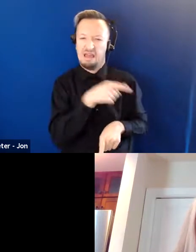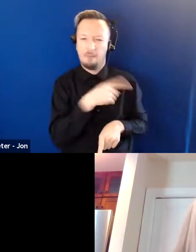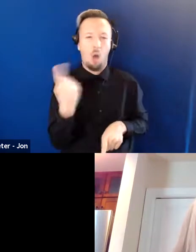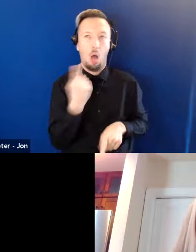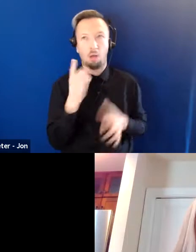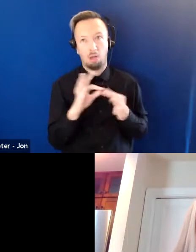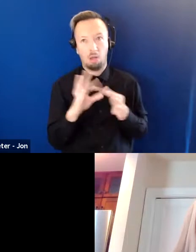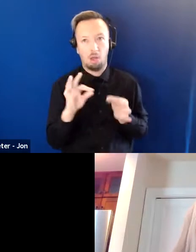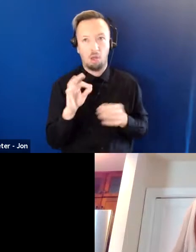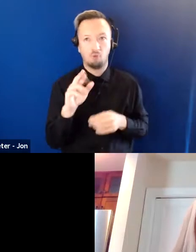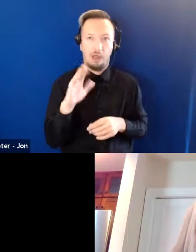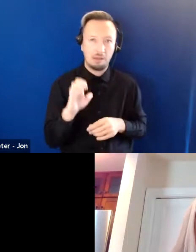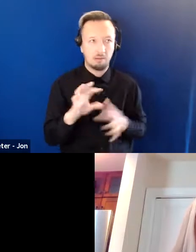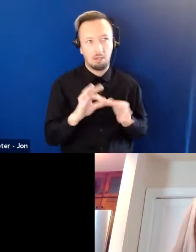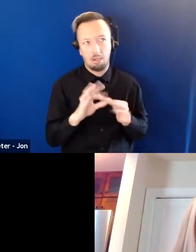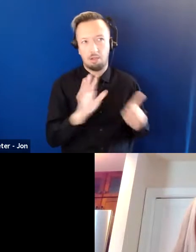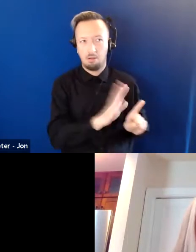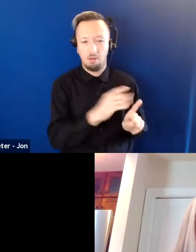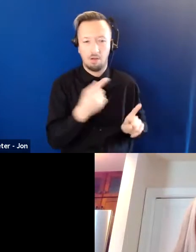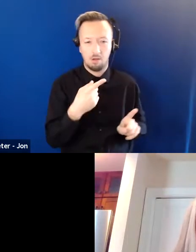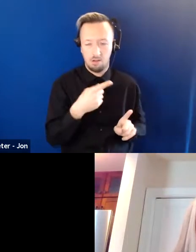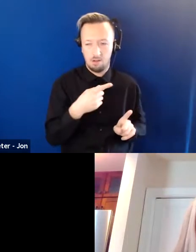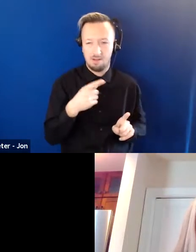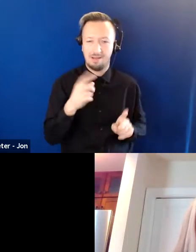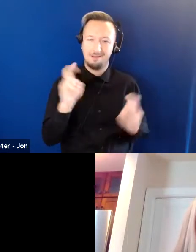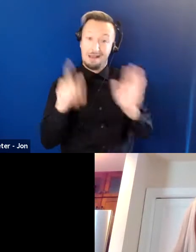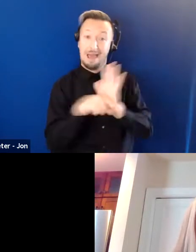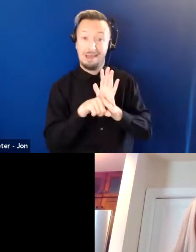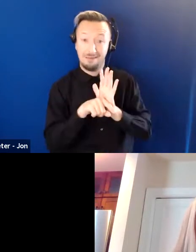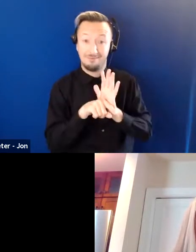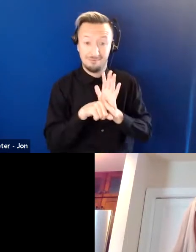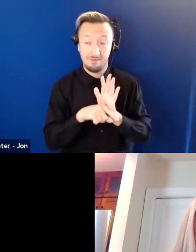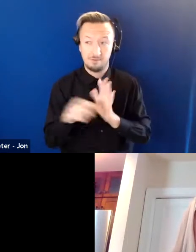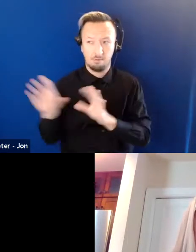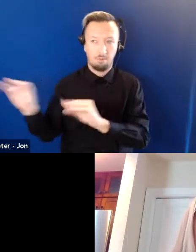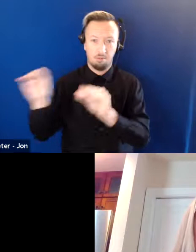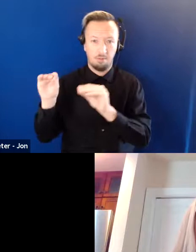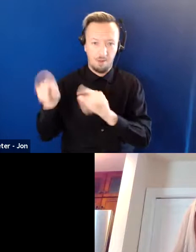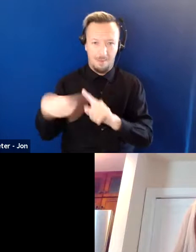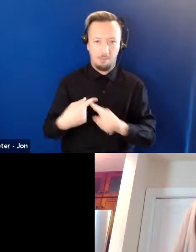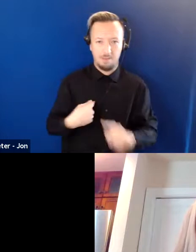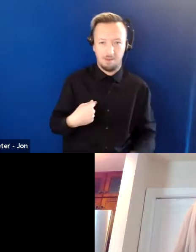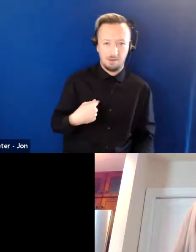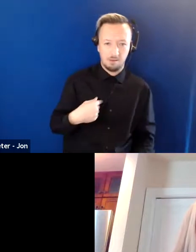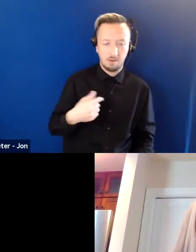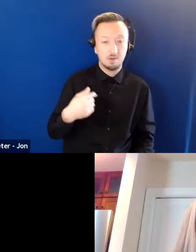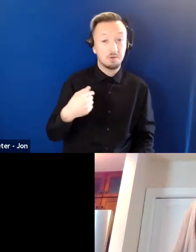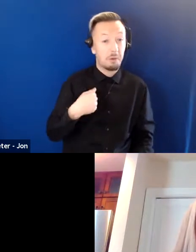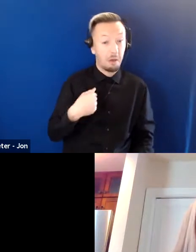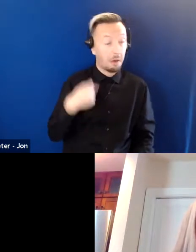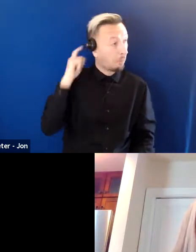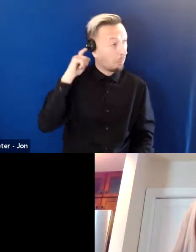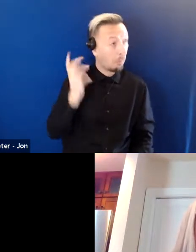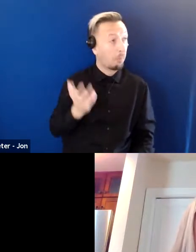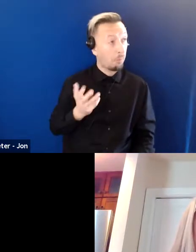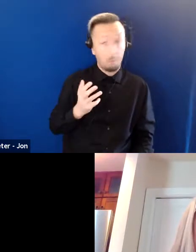way, kind of like, yeah, like she's all over that. And I was like, oh, okay, good. Then I'm